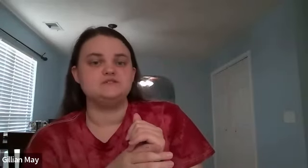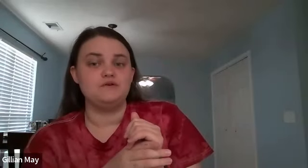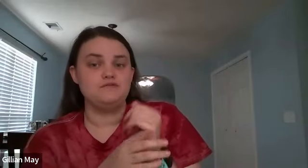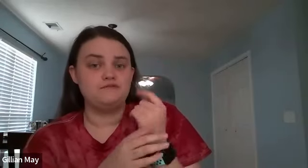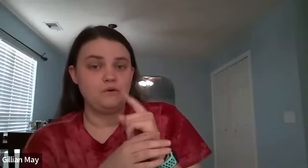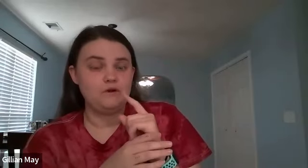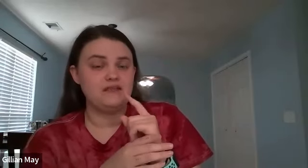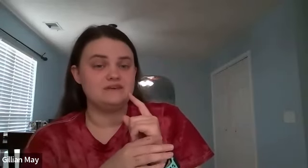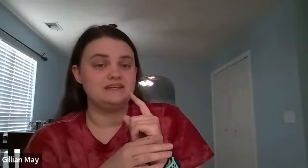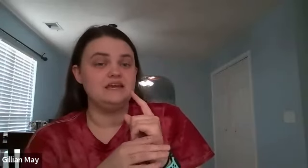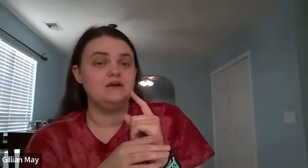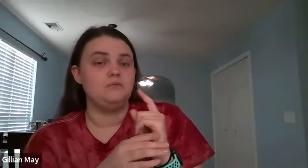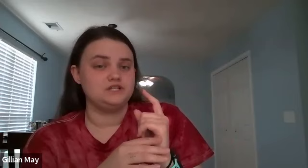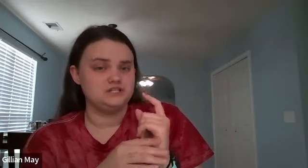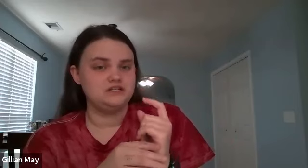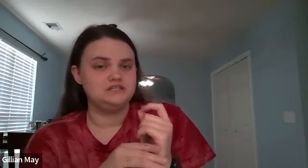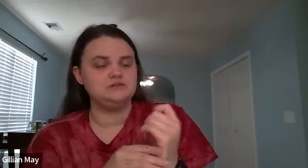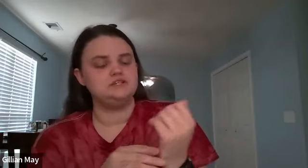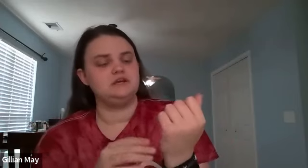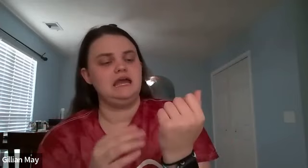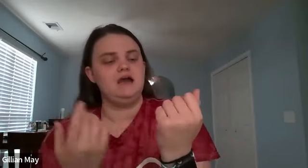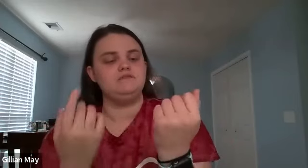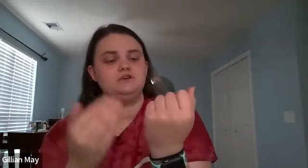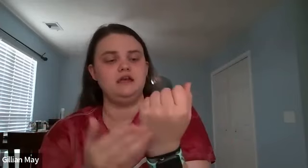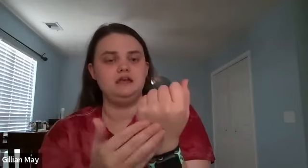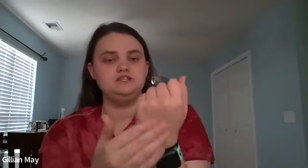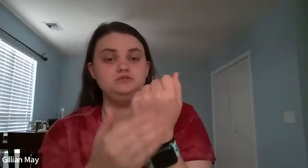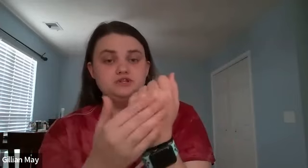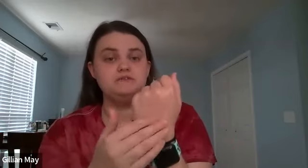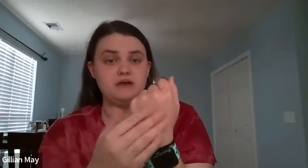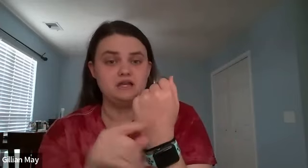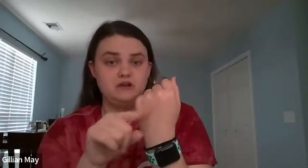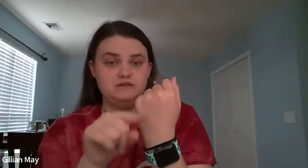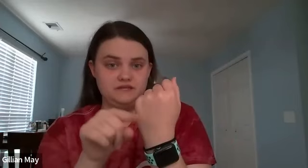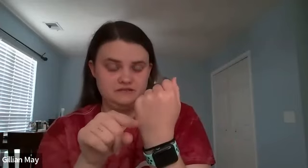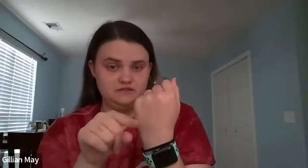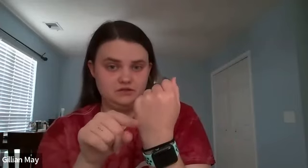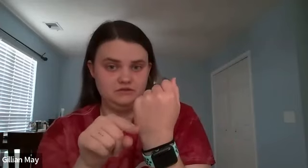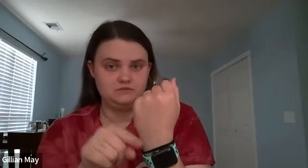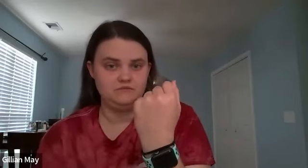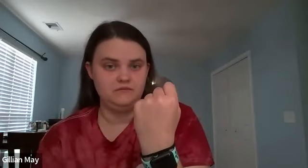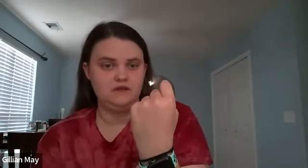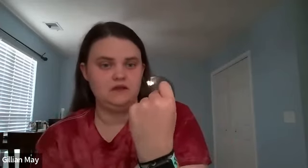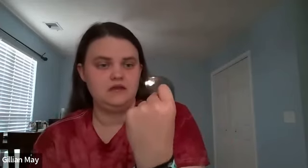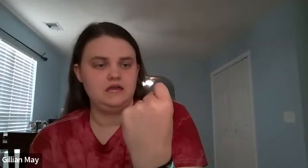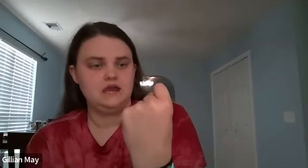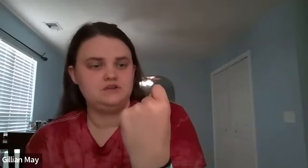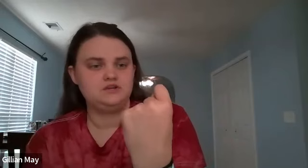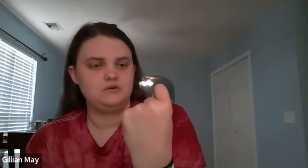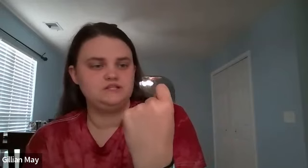So for 11, what you're gonna do is you're gonna have your hand, you do want the back of your hand facing you this way. And now you're going